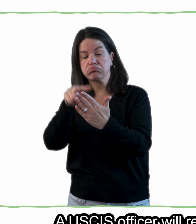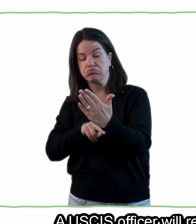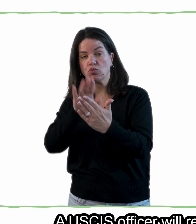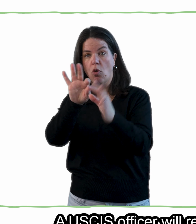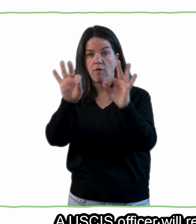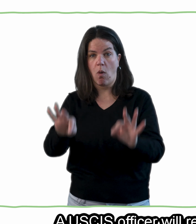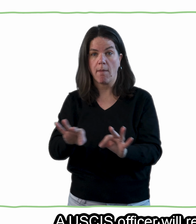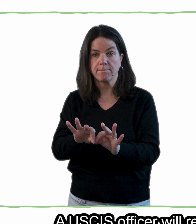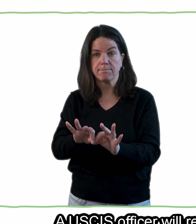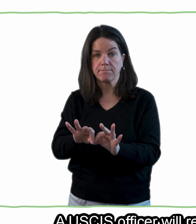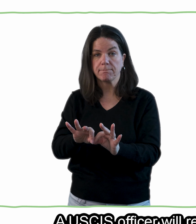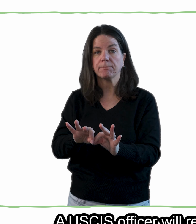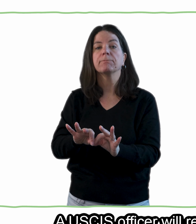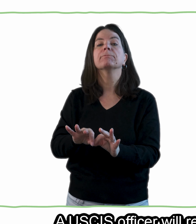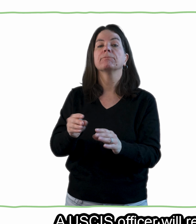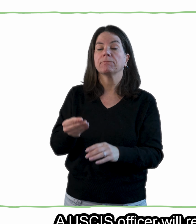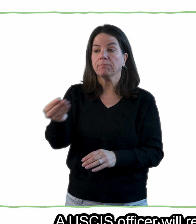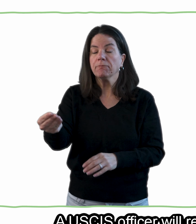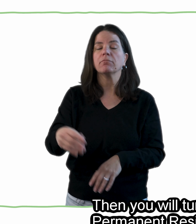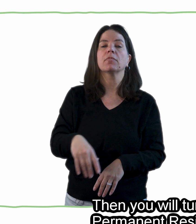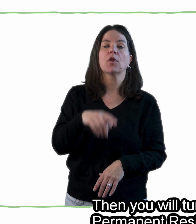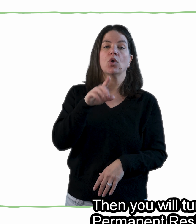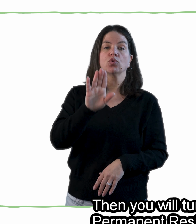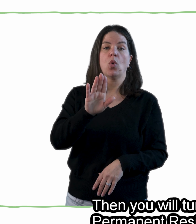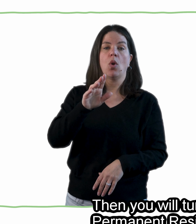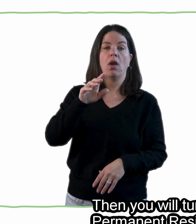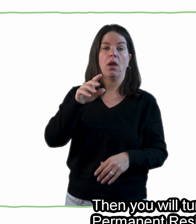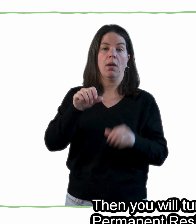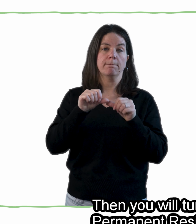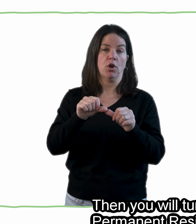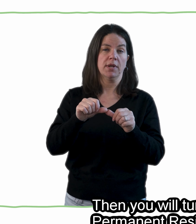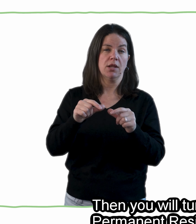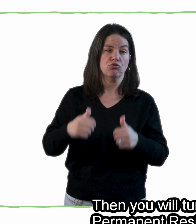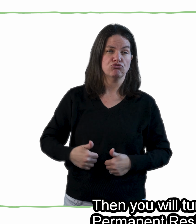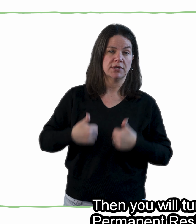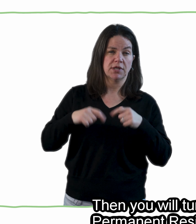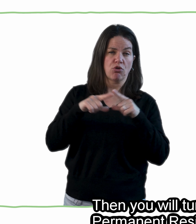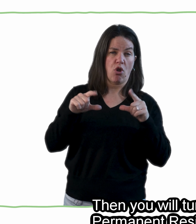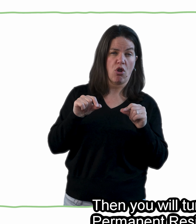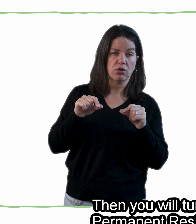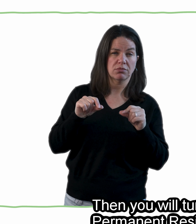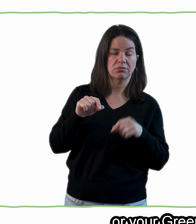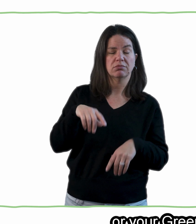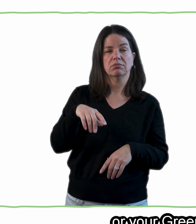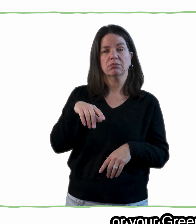officer will review your form. Then you will turn in your permanent resident card or your green